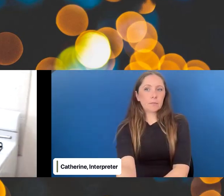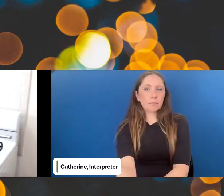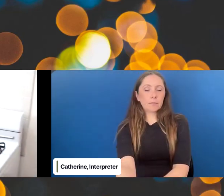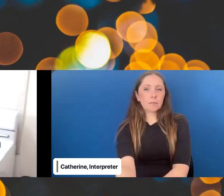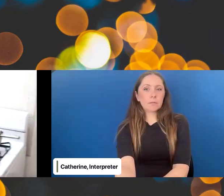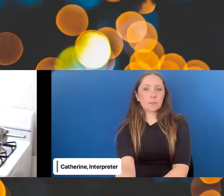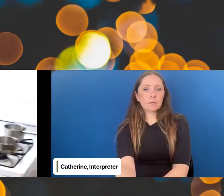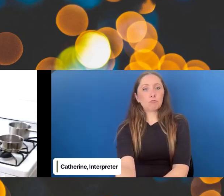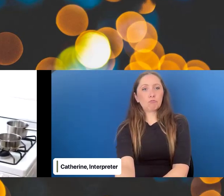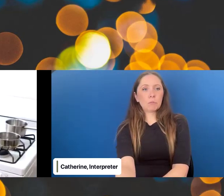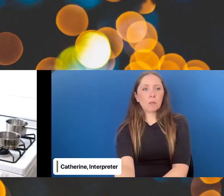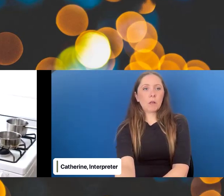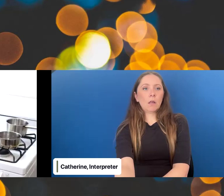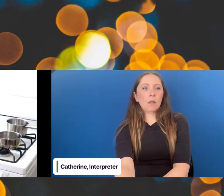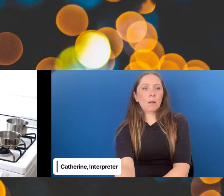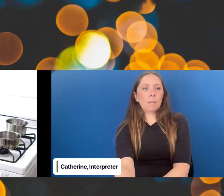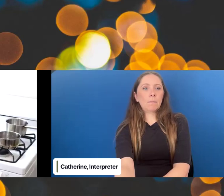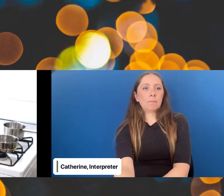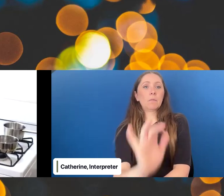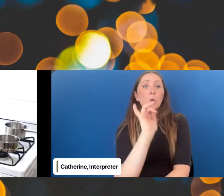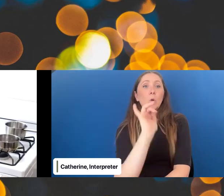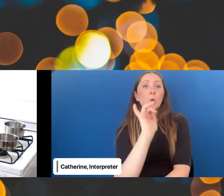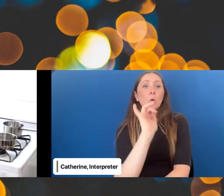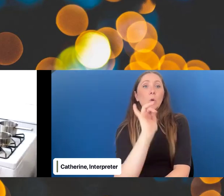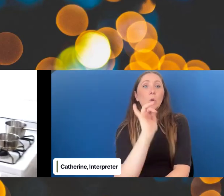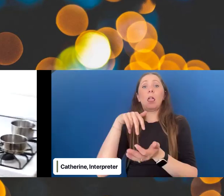Ooh, this tripod almost fell over.